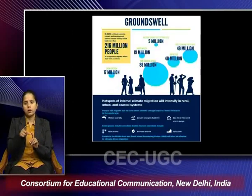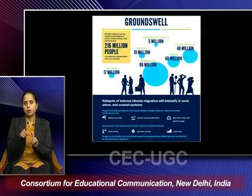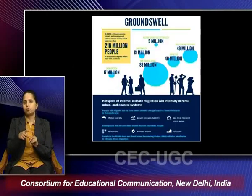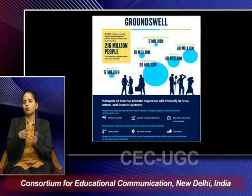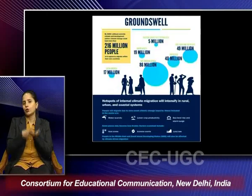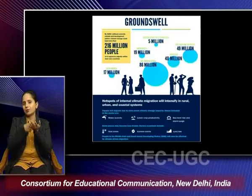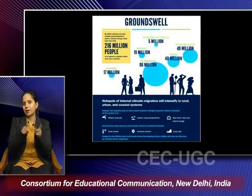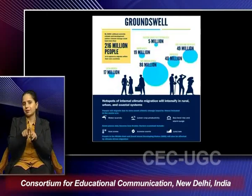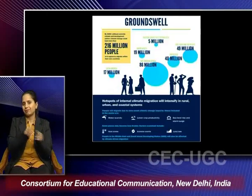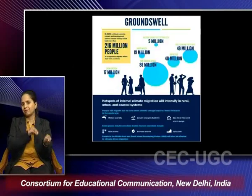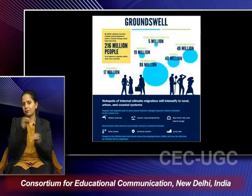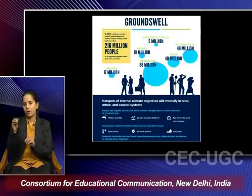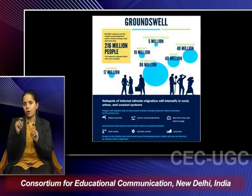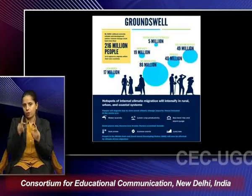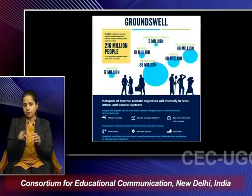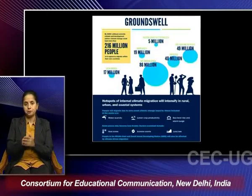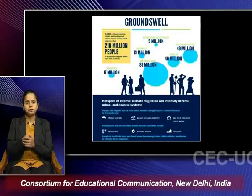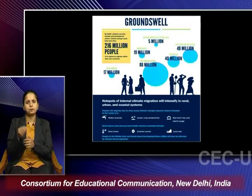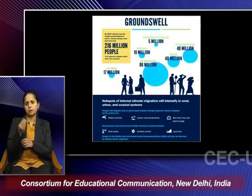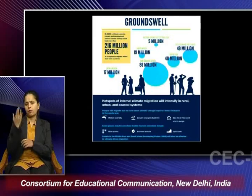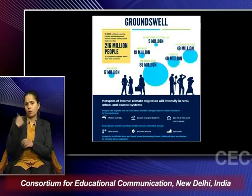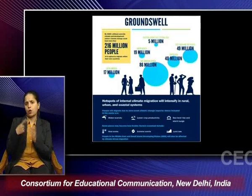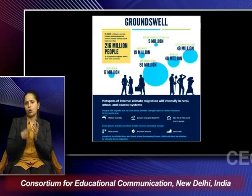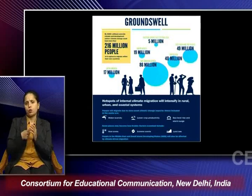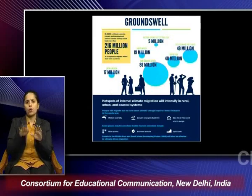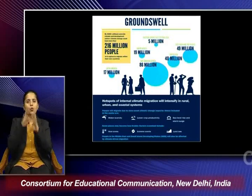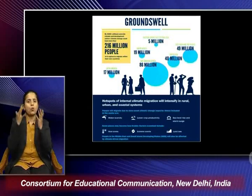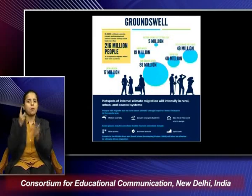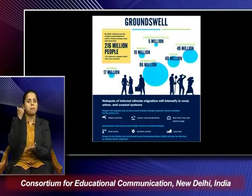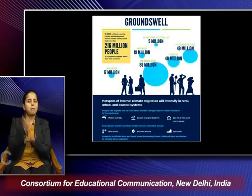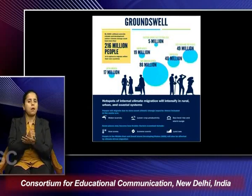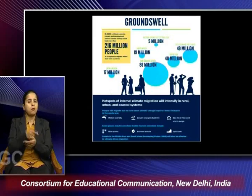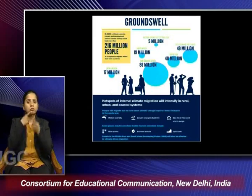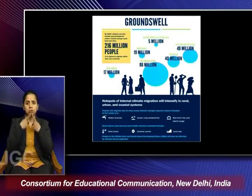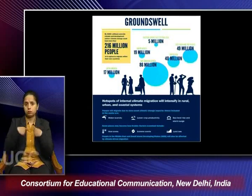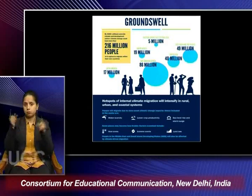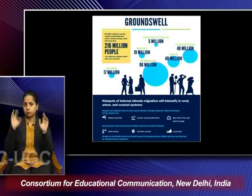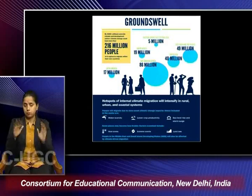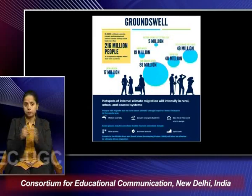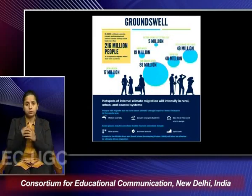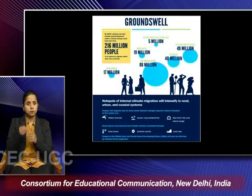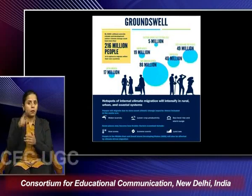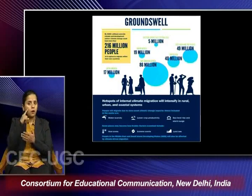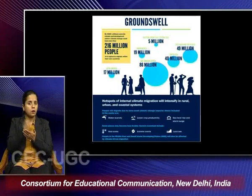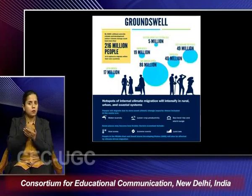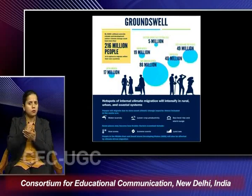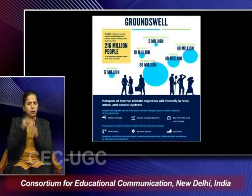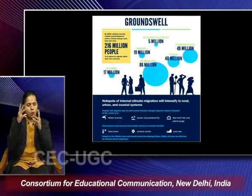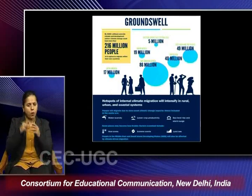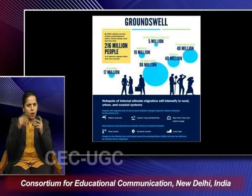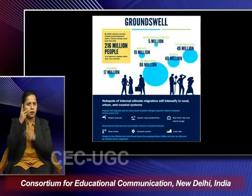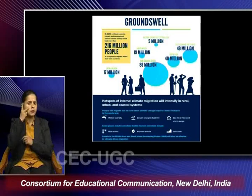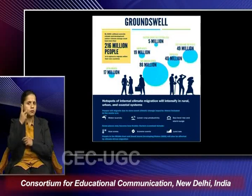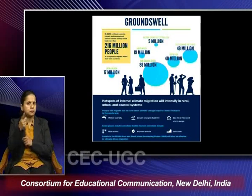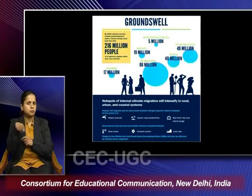manner. Now there is a recent report from the World Bank called the Groundswell Report that tries to quantify